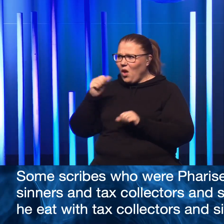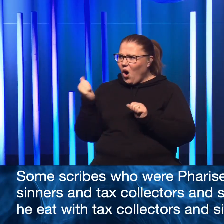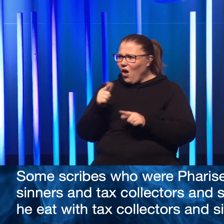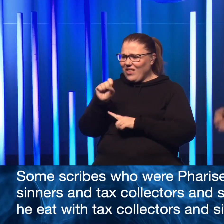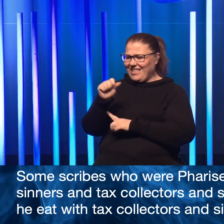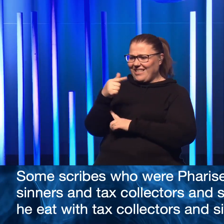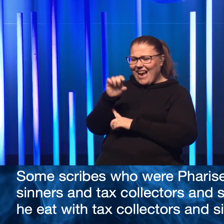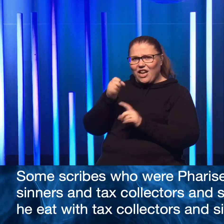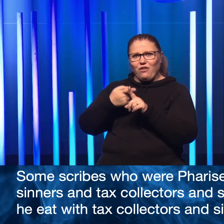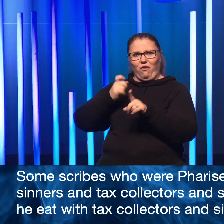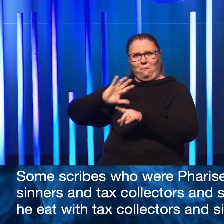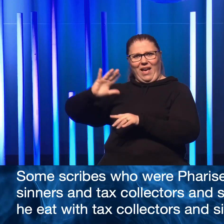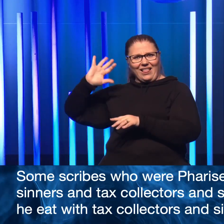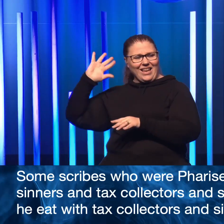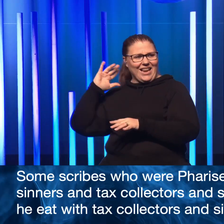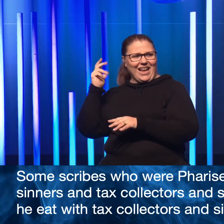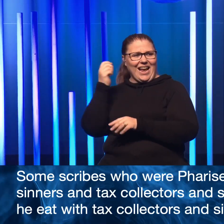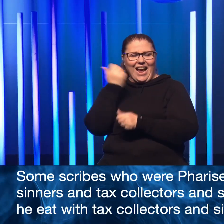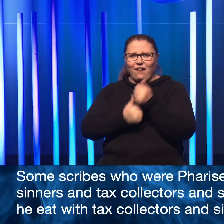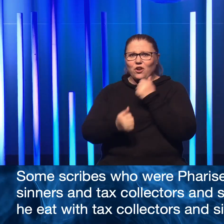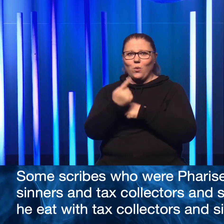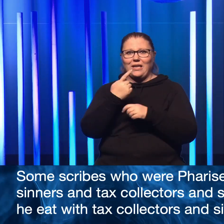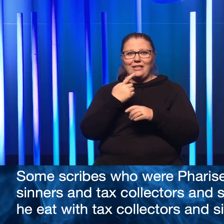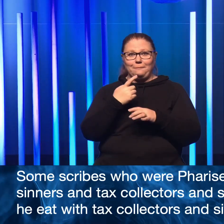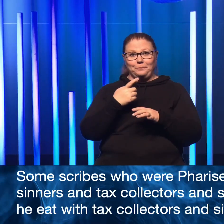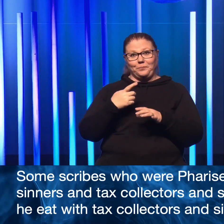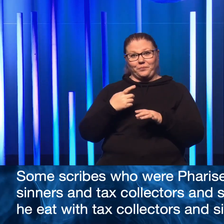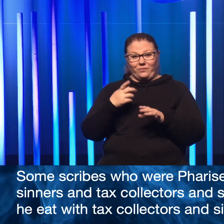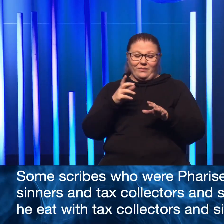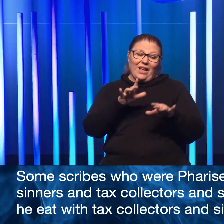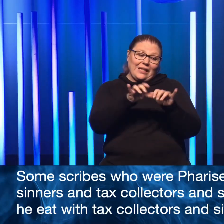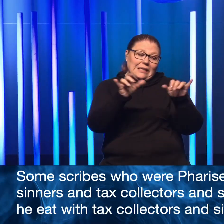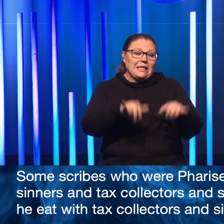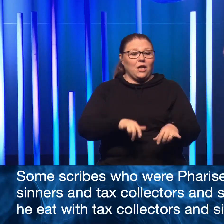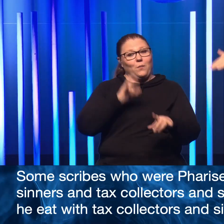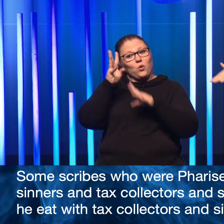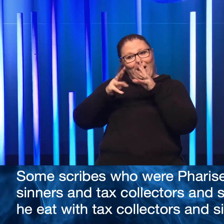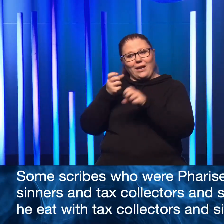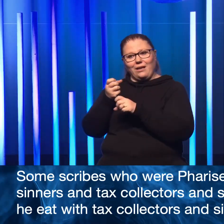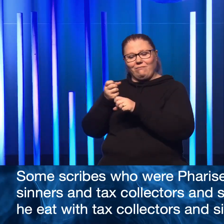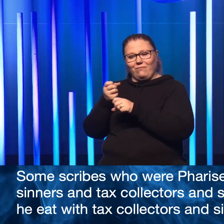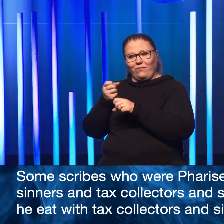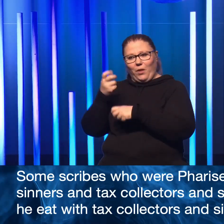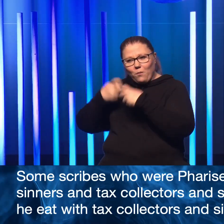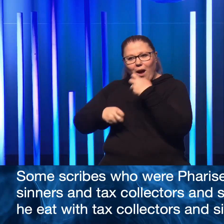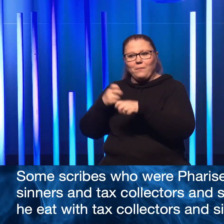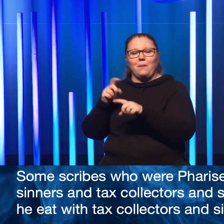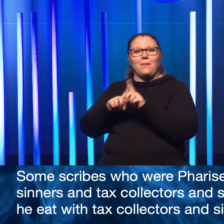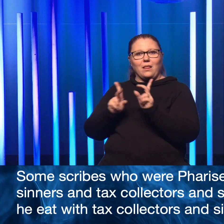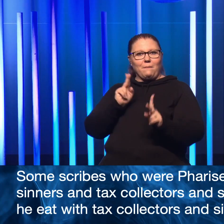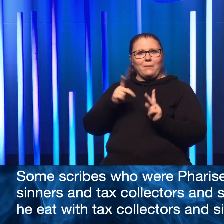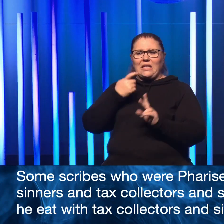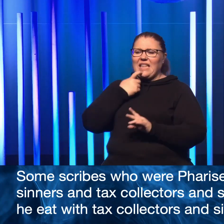day, every system was saying, one, it was creating the problem, but was saying God is punishing them.